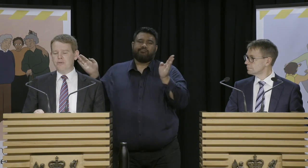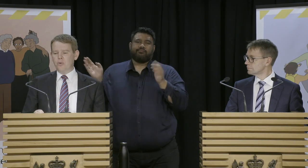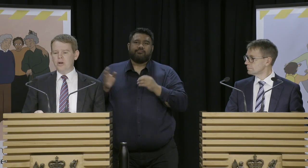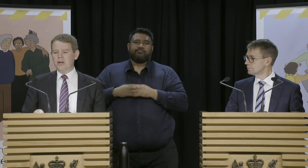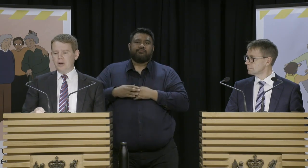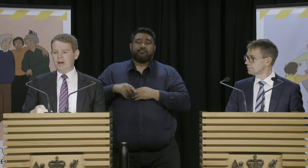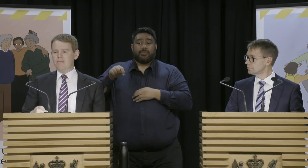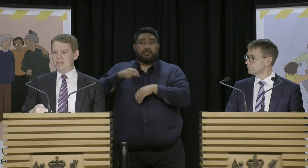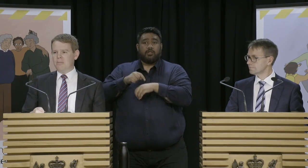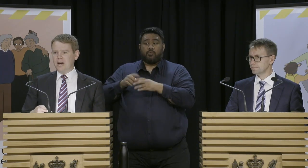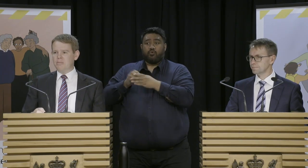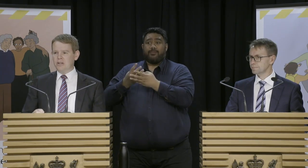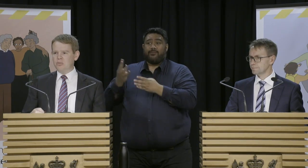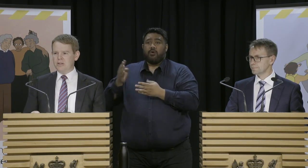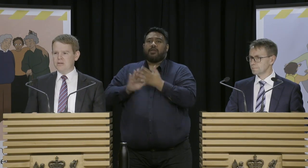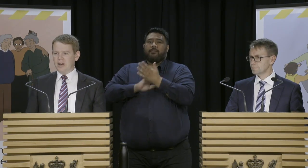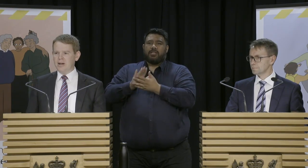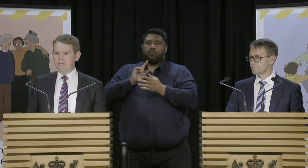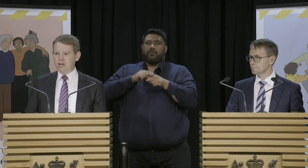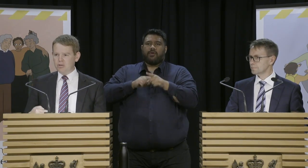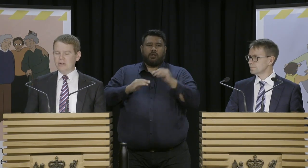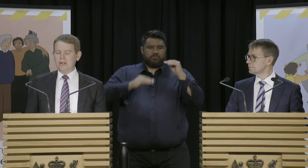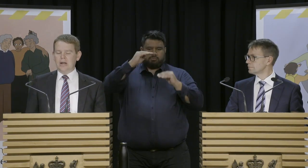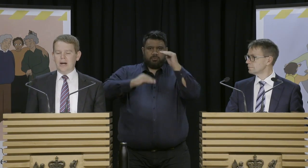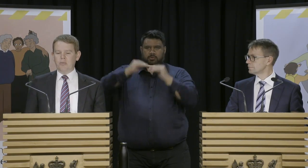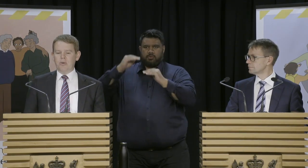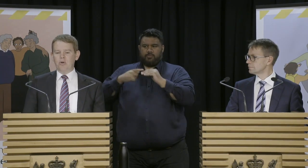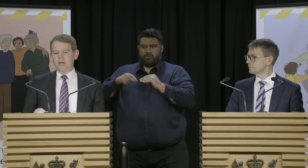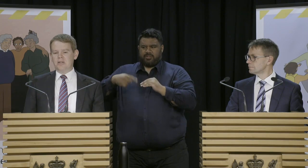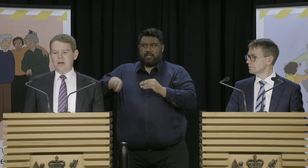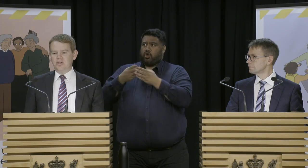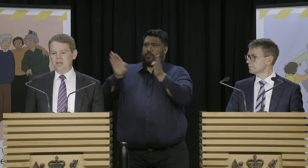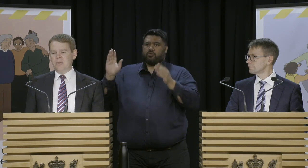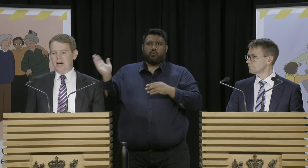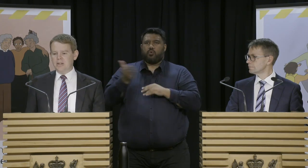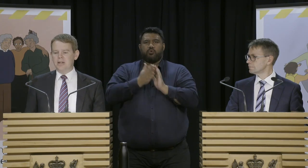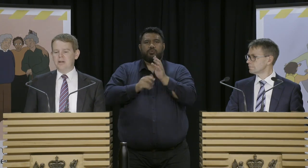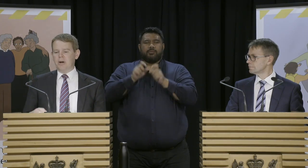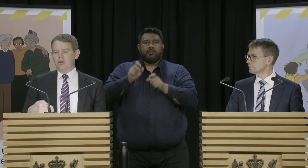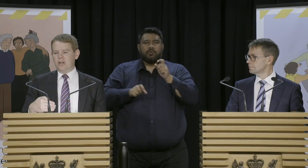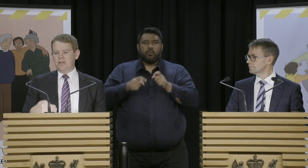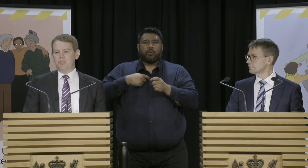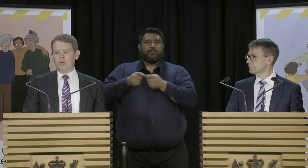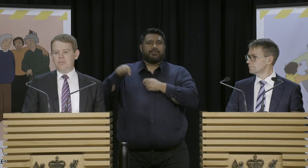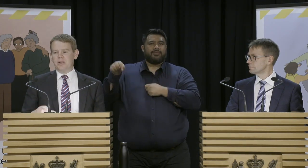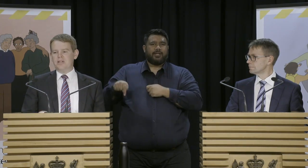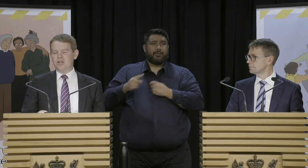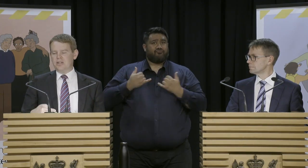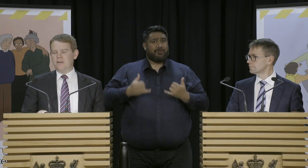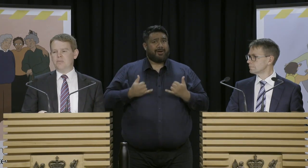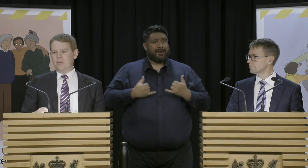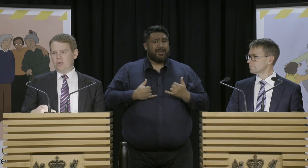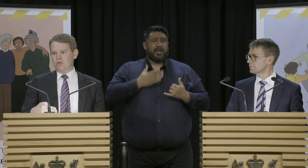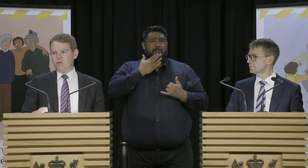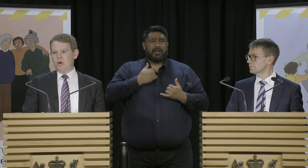into Group 4, it becomes a demand management issue, and we'll be working to manage to demand. But look, at this point, please just